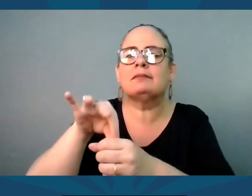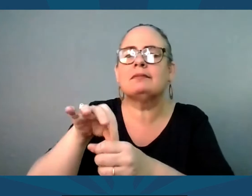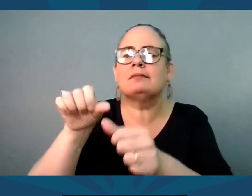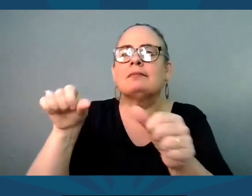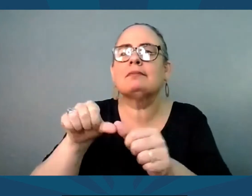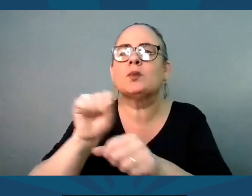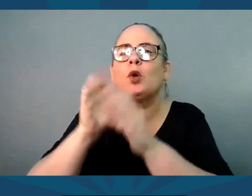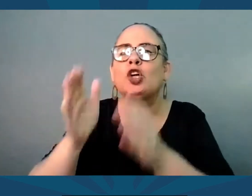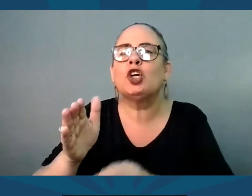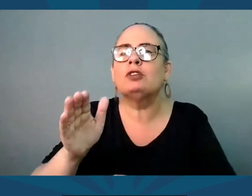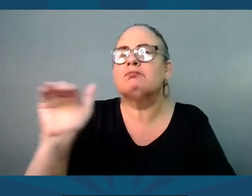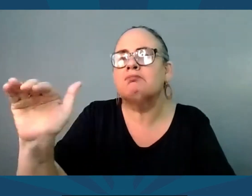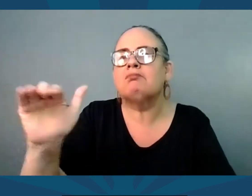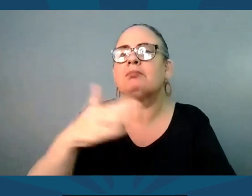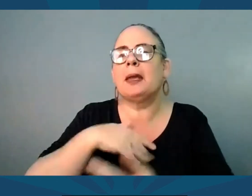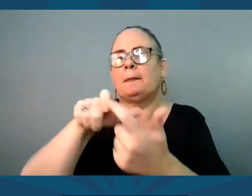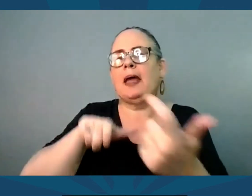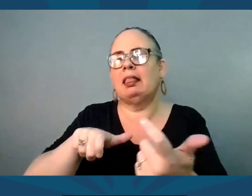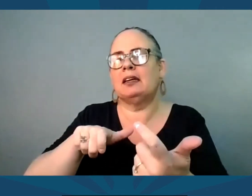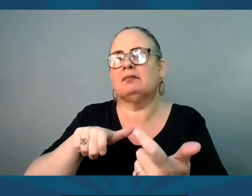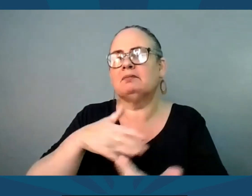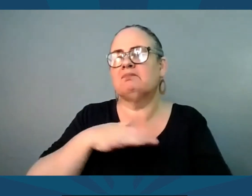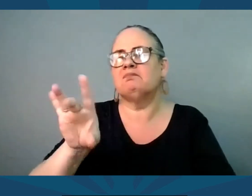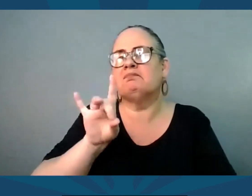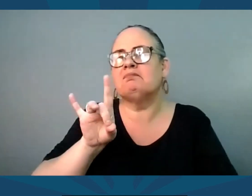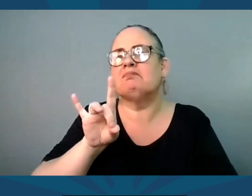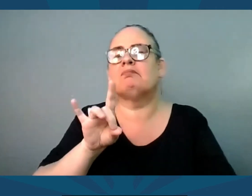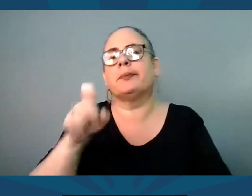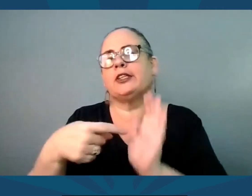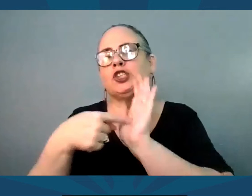Ask your poll worker for the ballot of your choice.